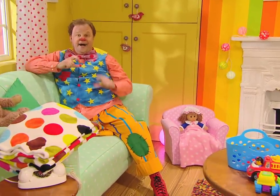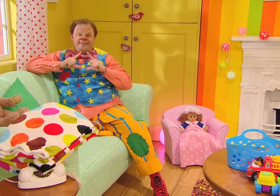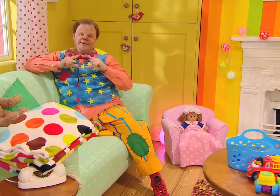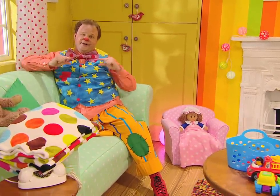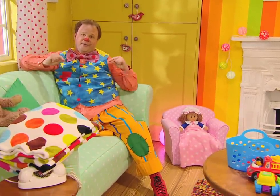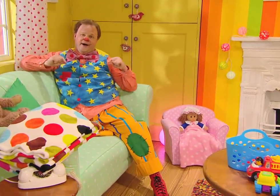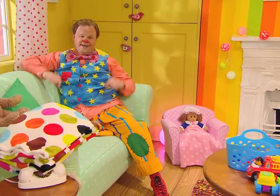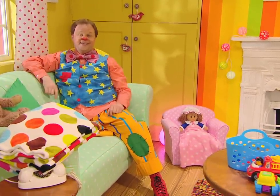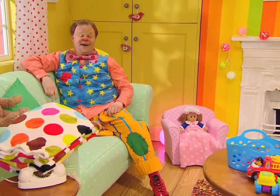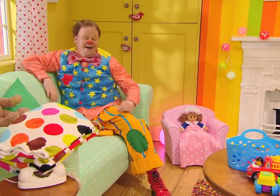Nice and quiet.